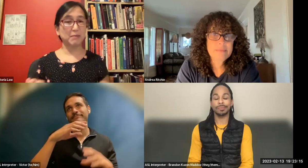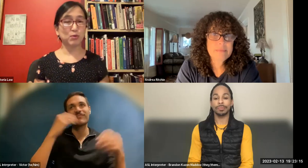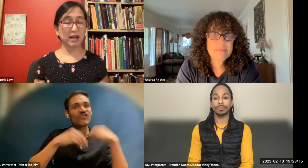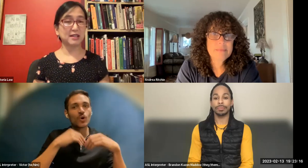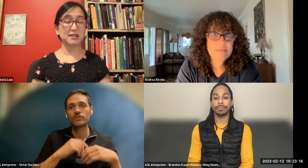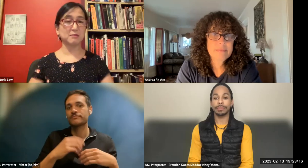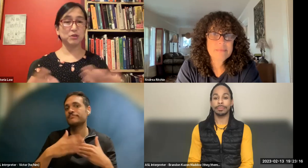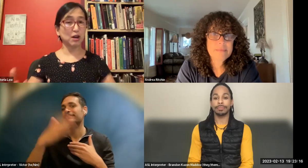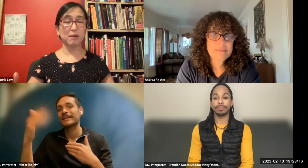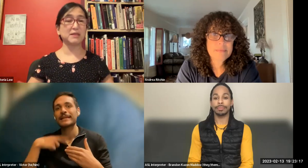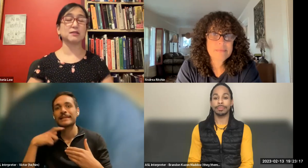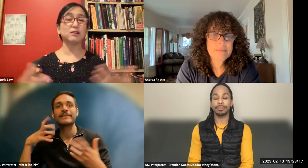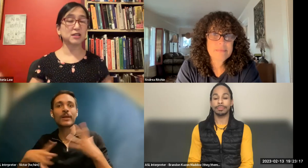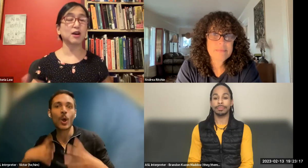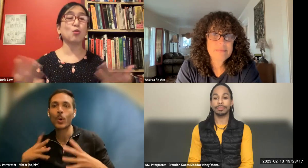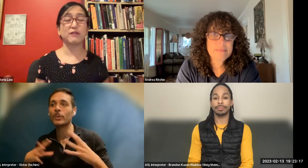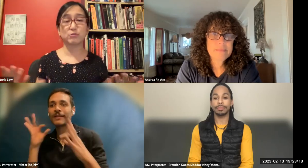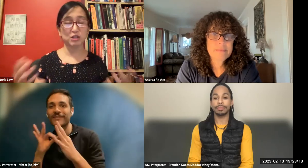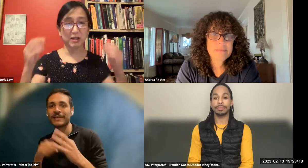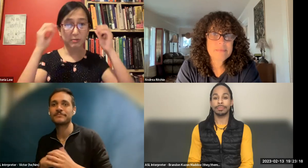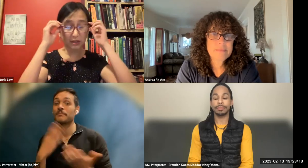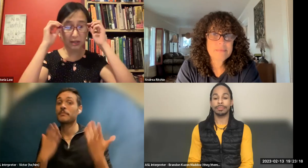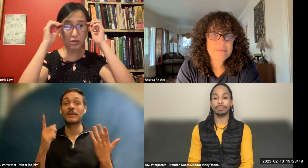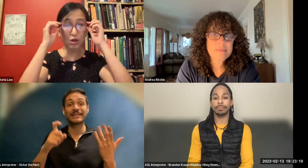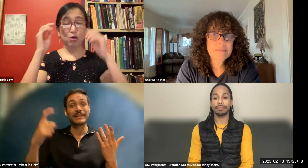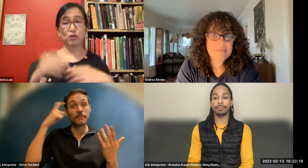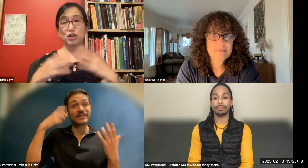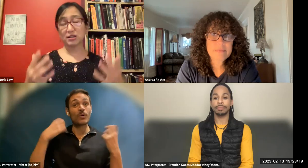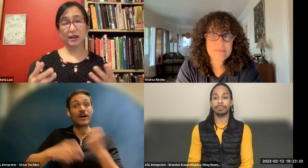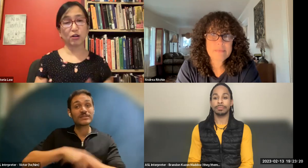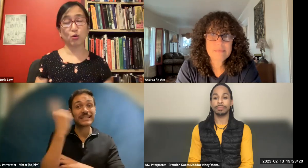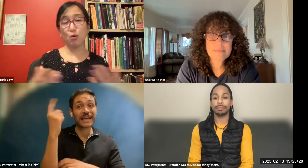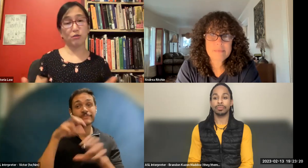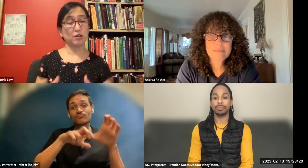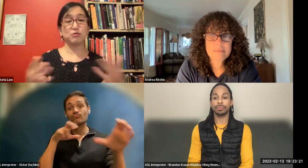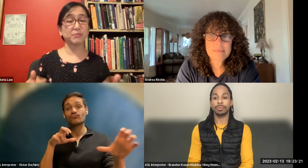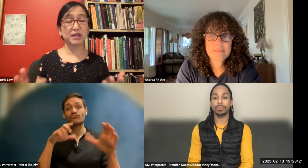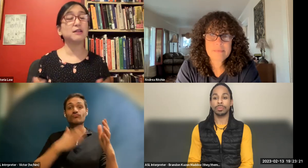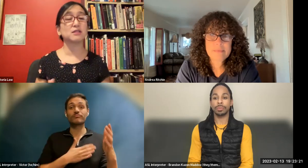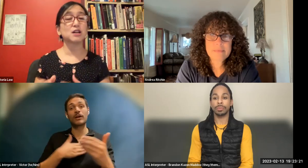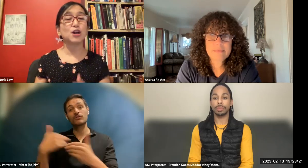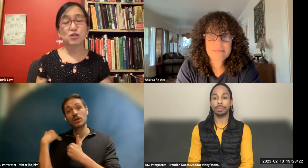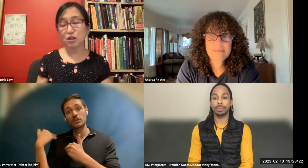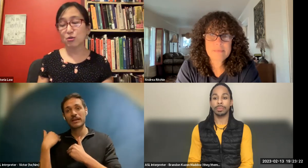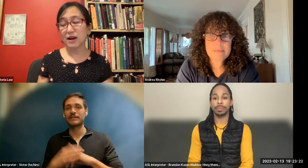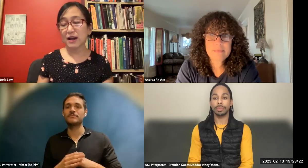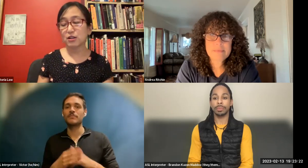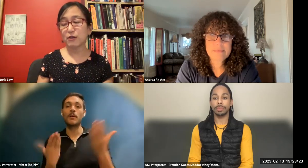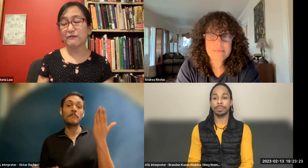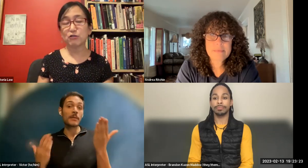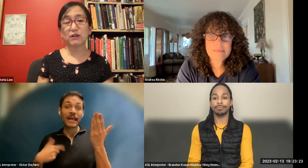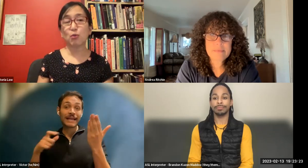properly. Maybe what I need is a mental health day away from responsibilities or childcare or, something else.